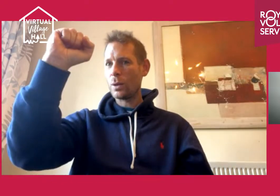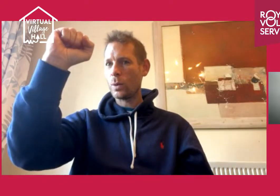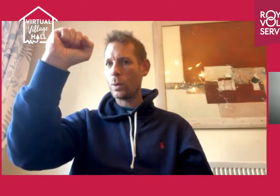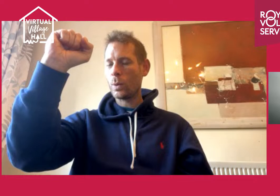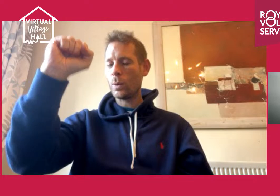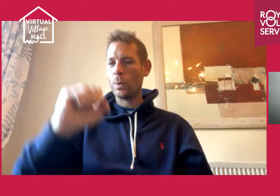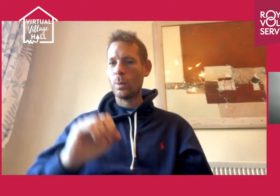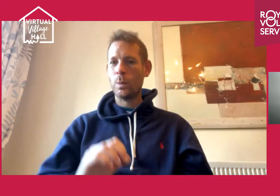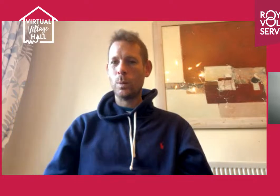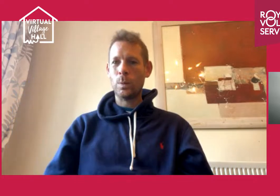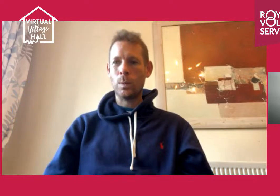rhino.